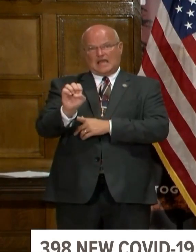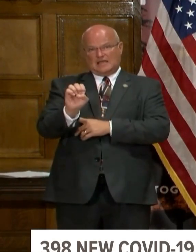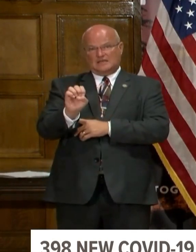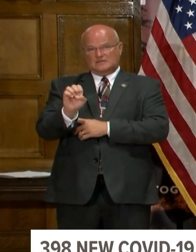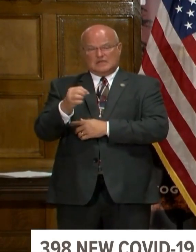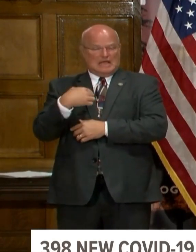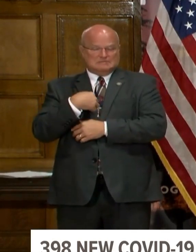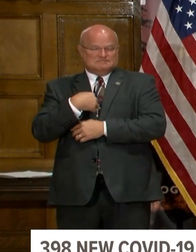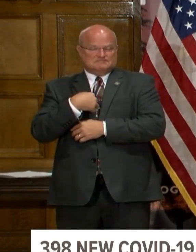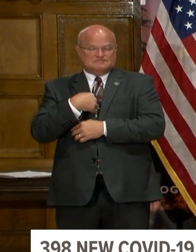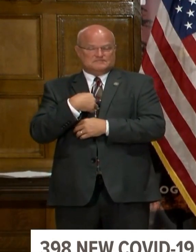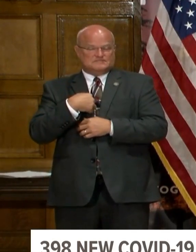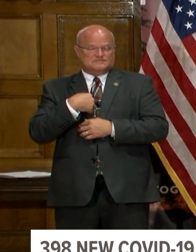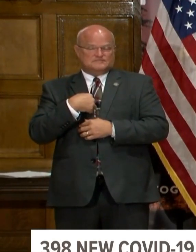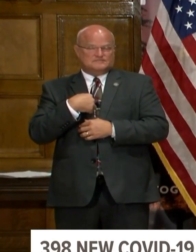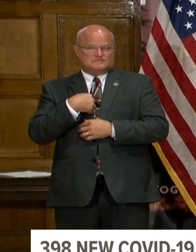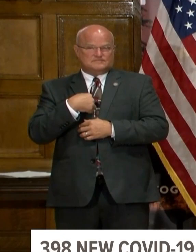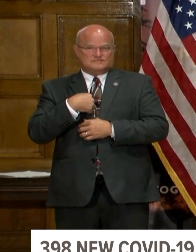I just didn't see,